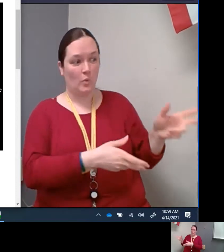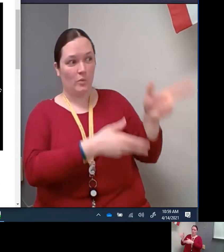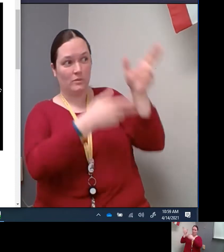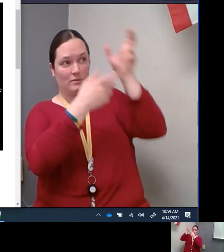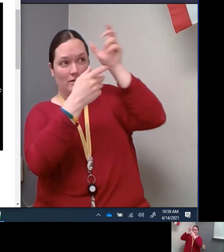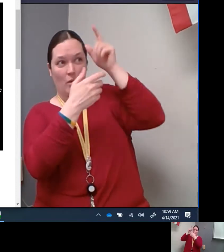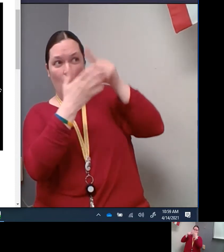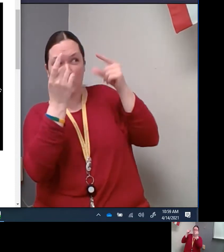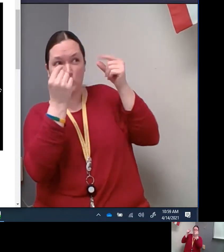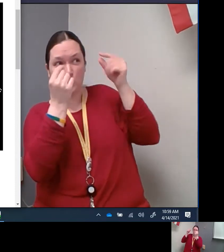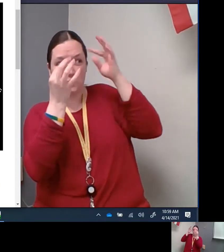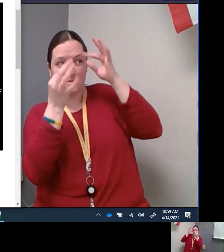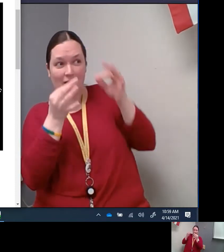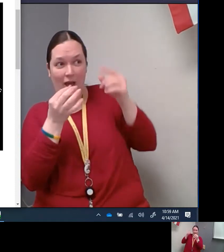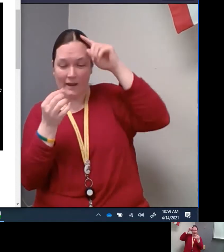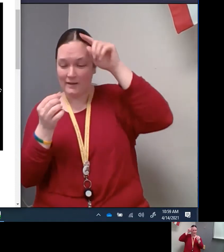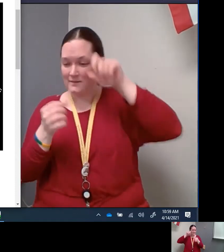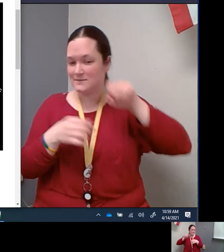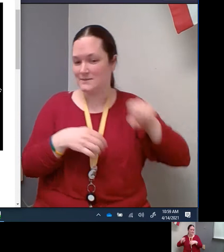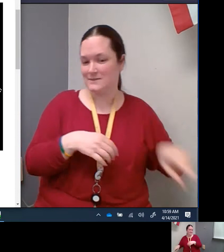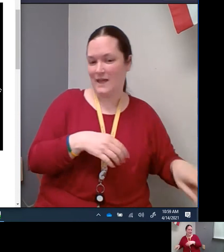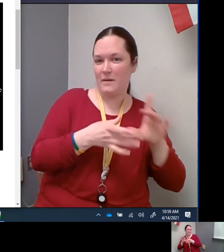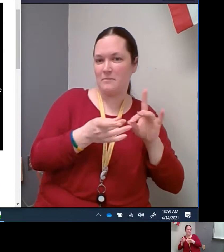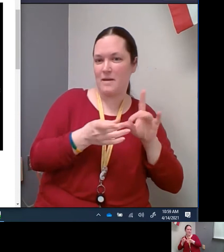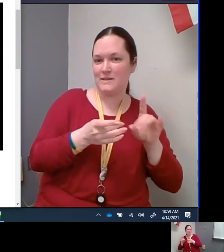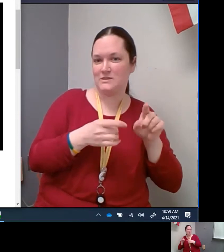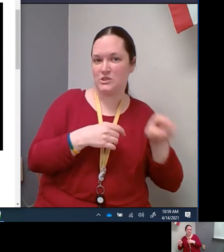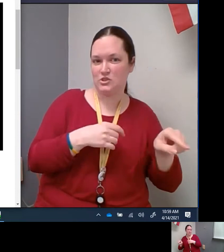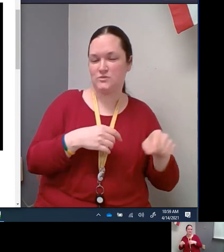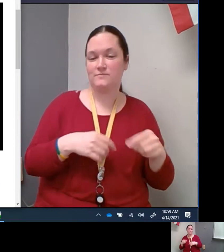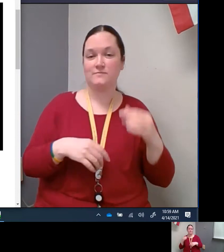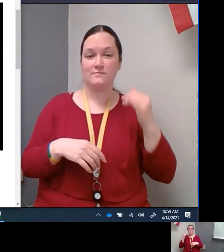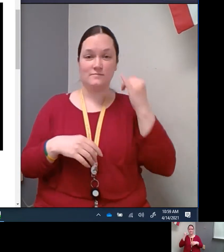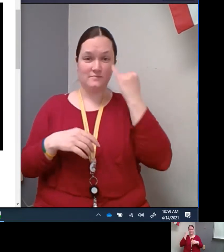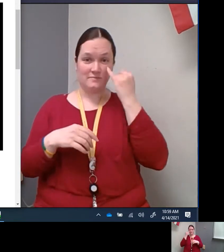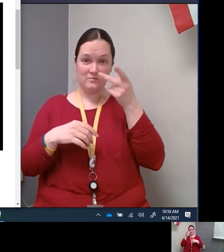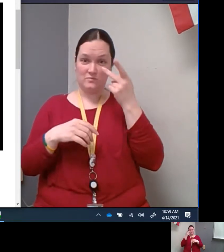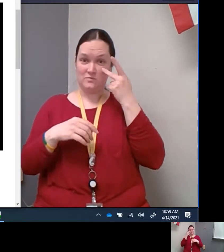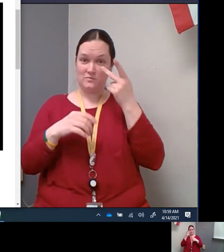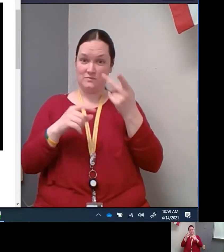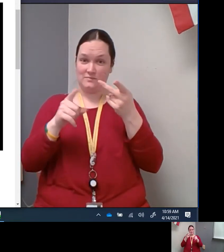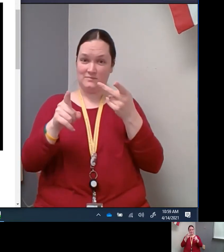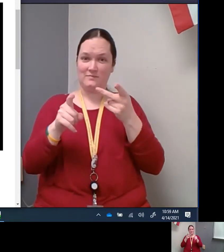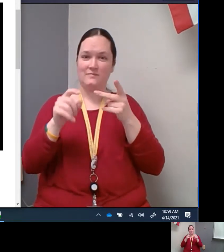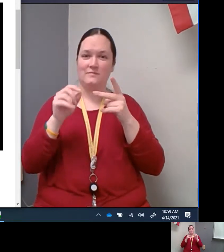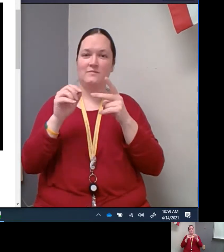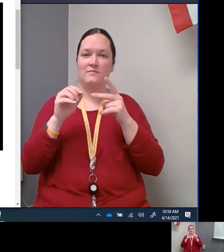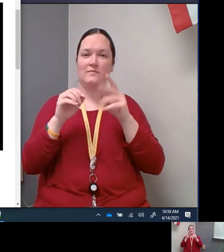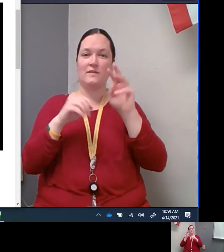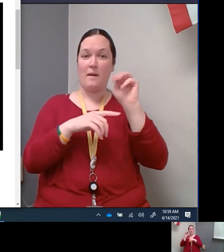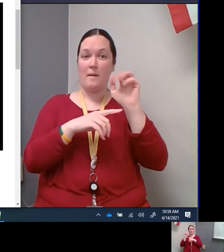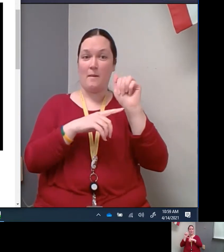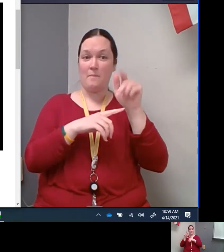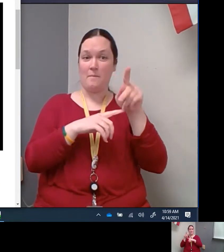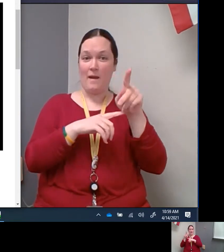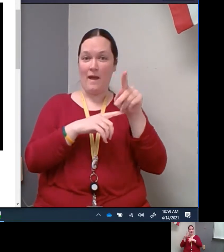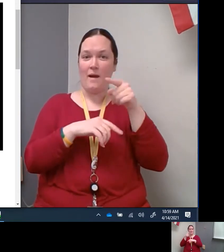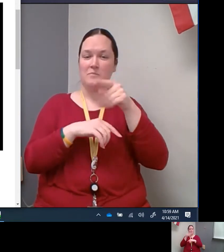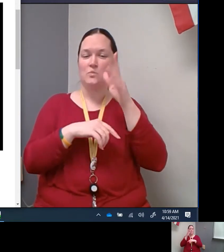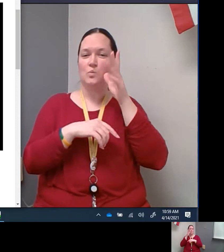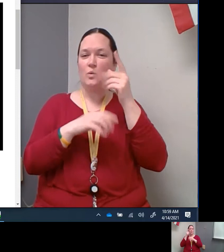decide what we want to do with it, and then send that message back out. Now, if we were to look at that somatosensory cortex and map it along the cerebral cortex,